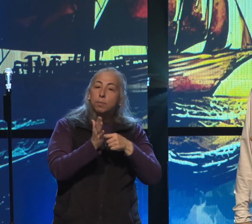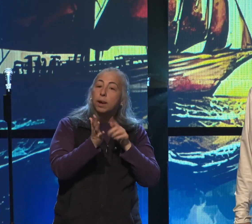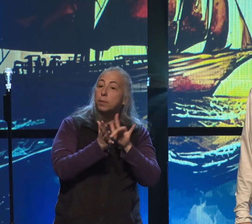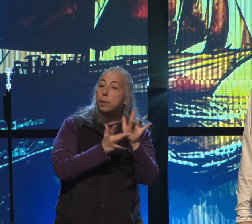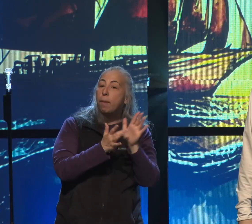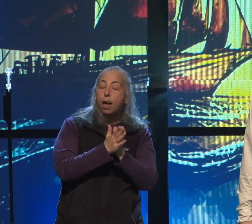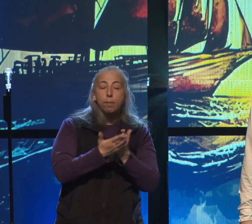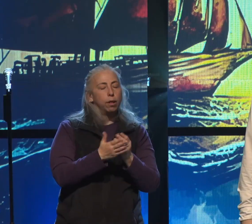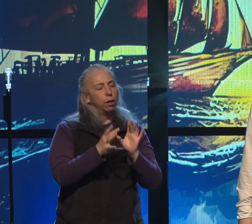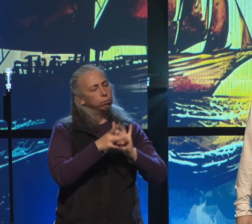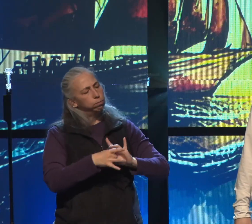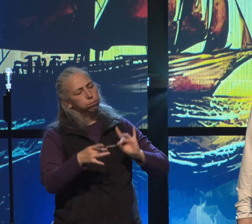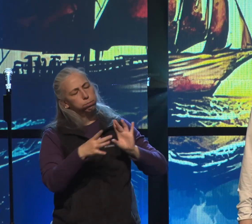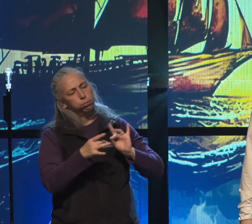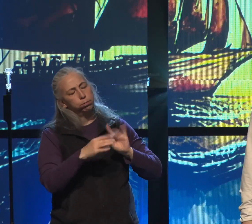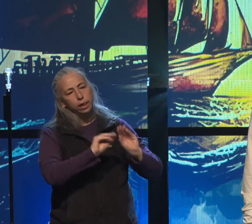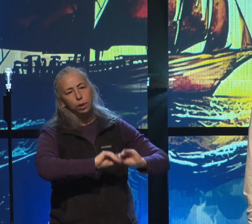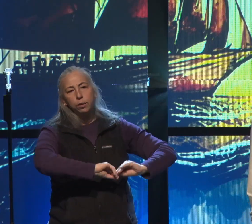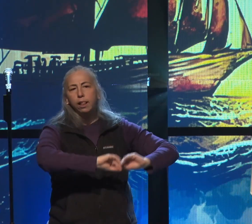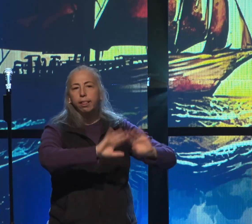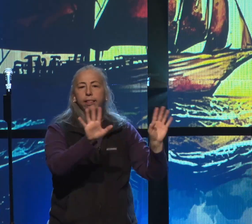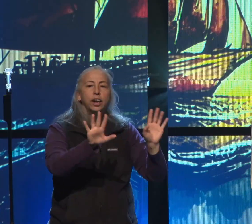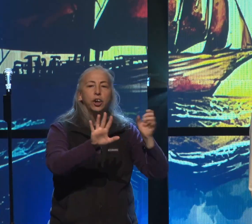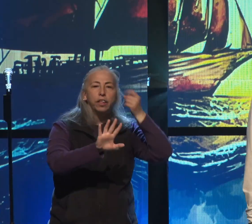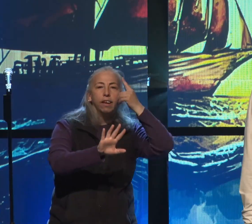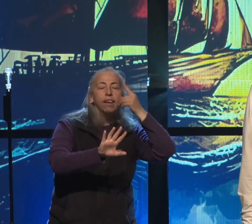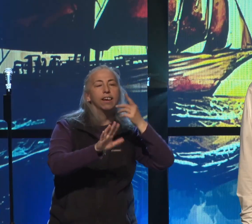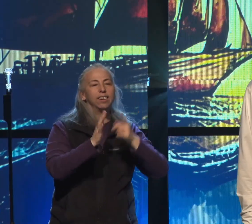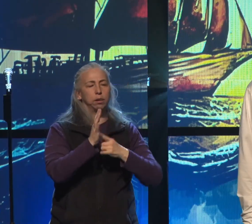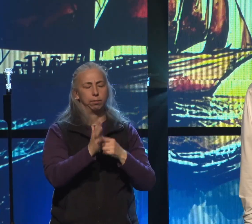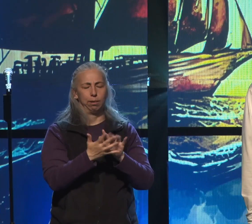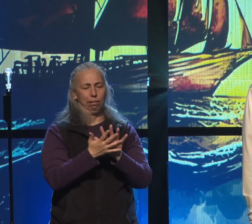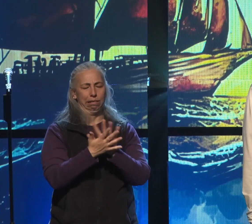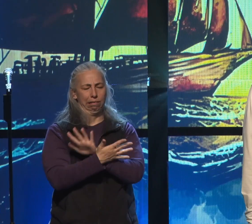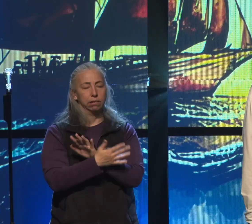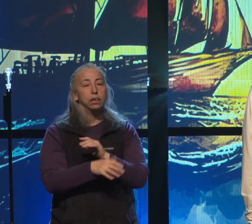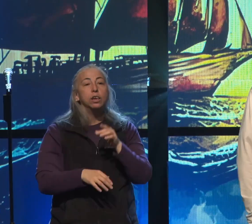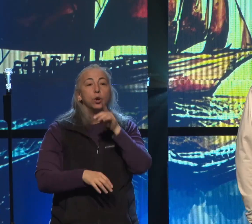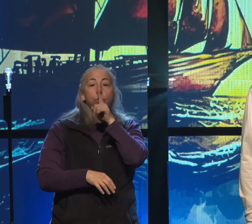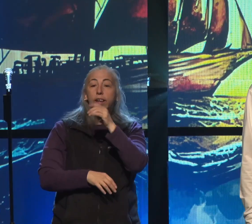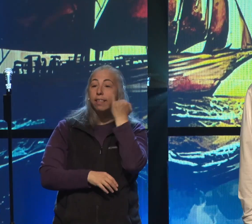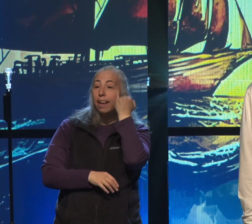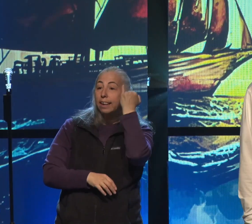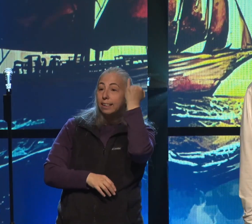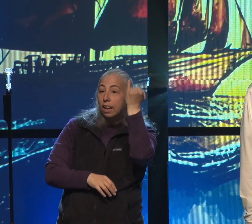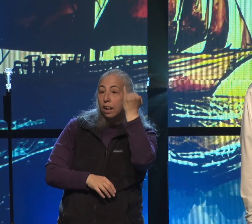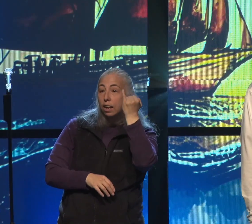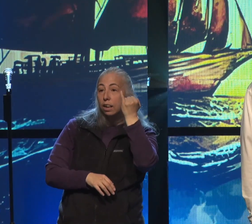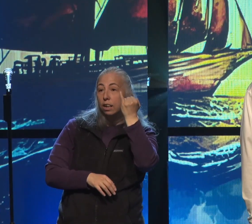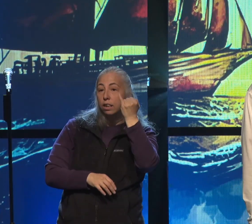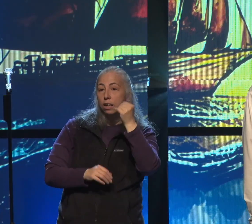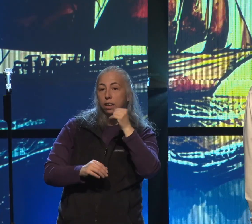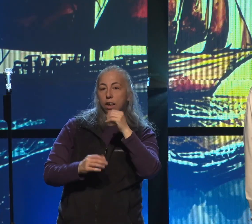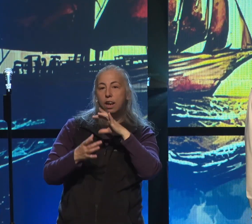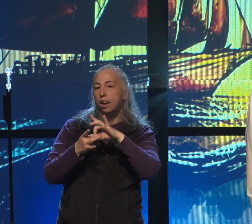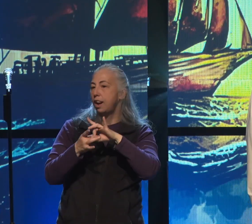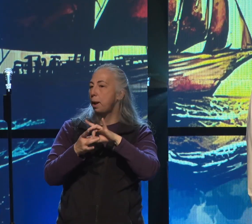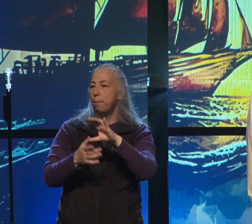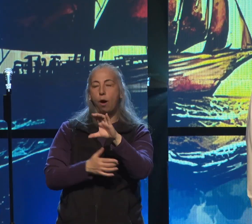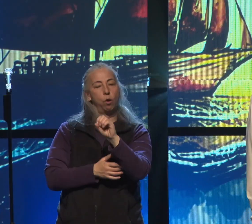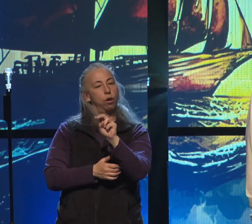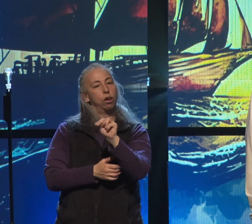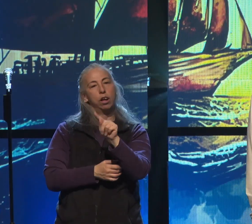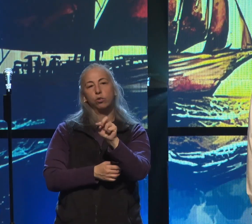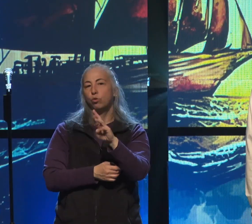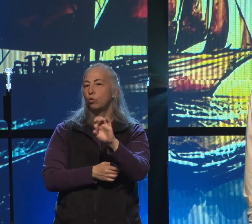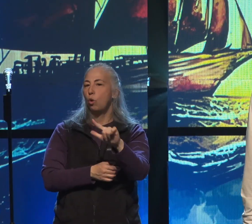sometimes magnificently, one thing it seems to be is this idea of the divine is not about control. This idea